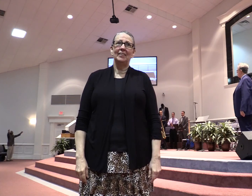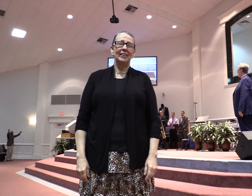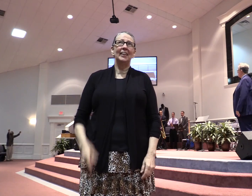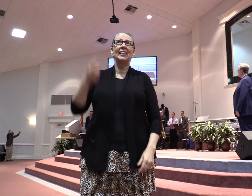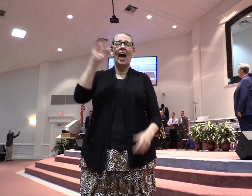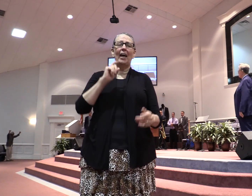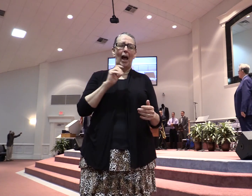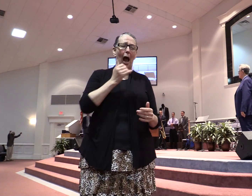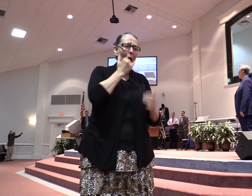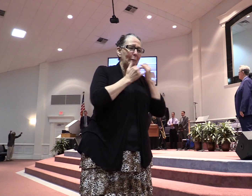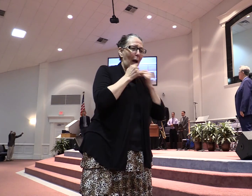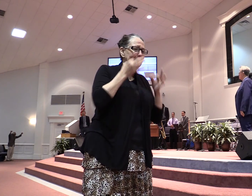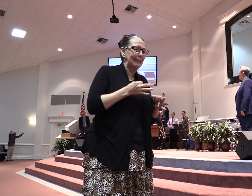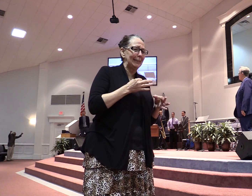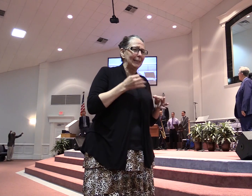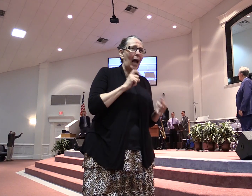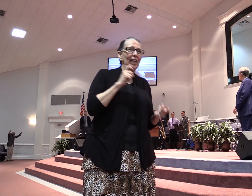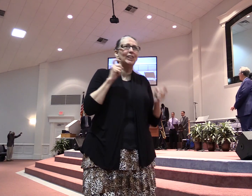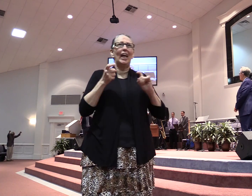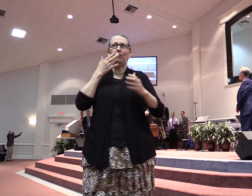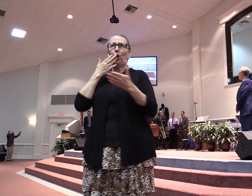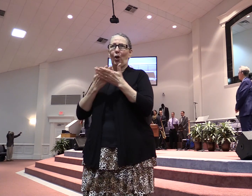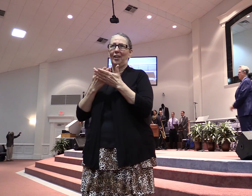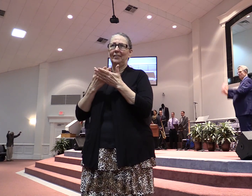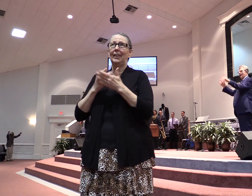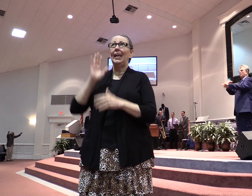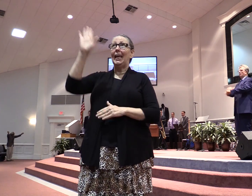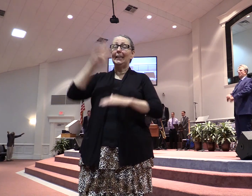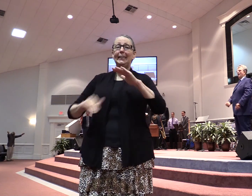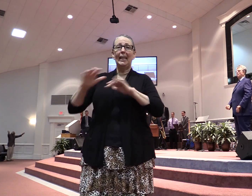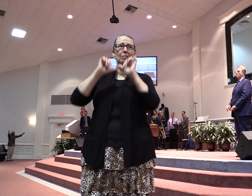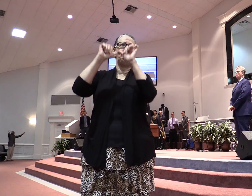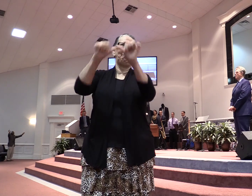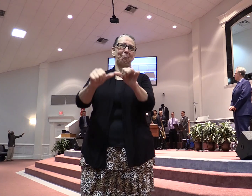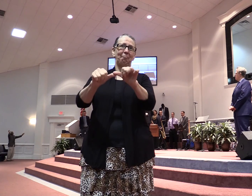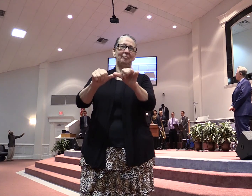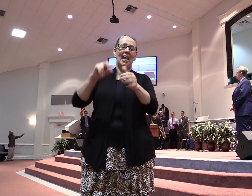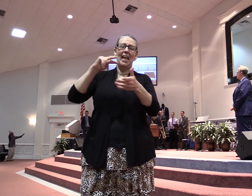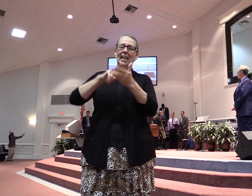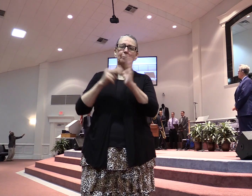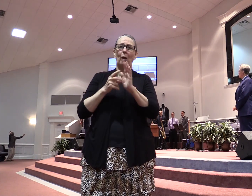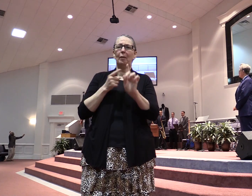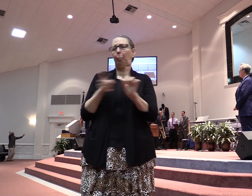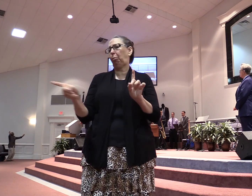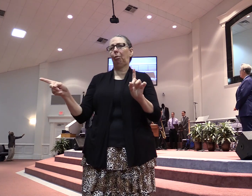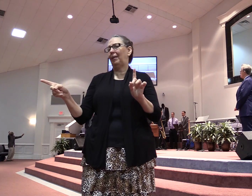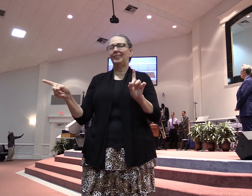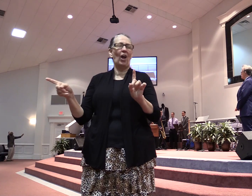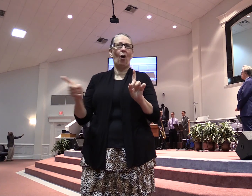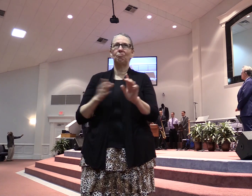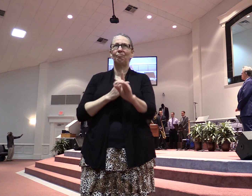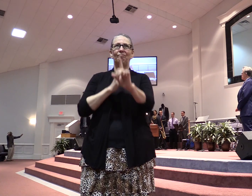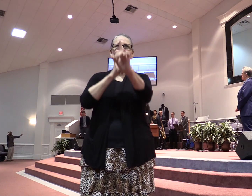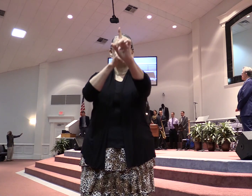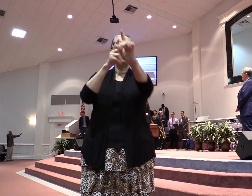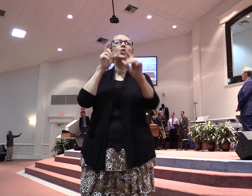good. God's kingdom will not be stopped. God's purpose will not be derailed. Amen. You can